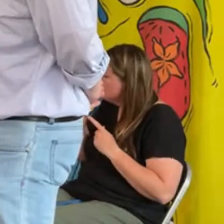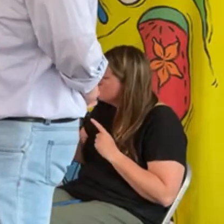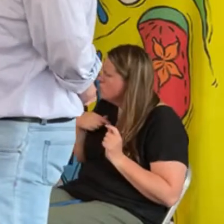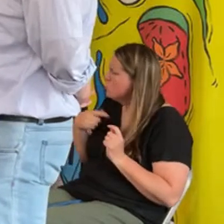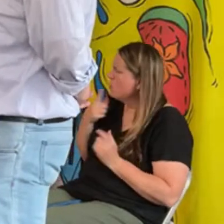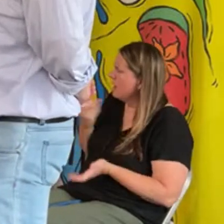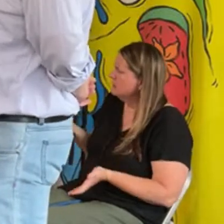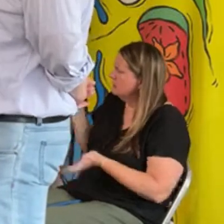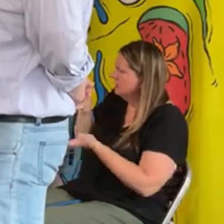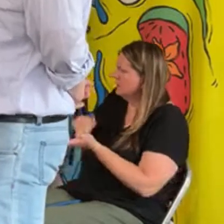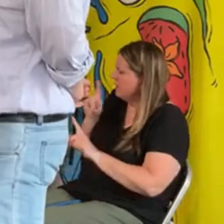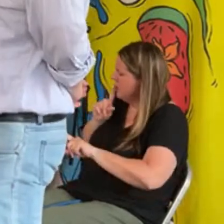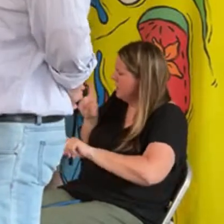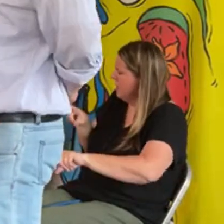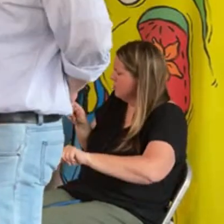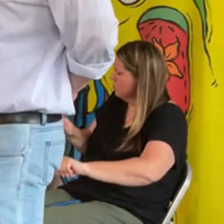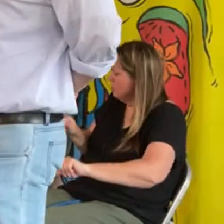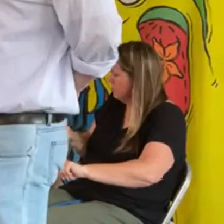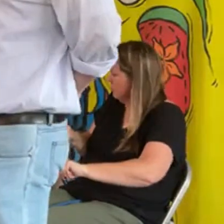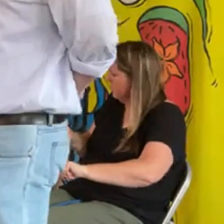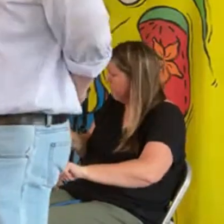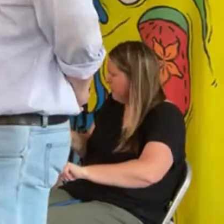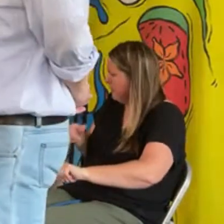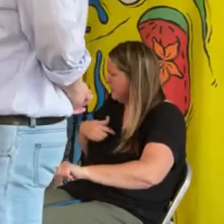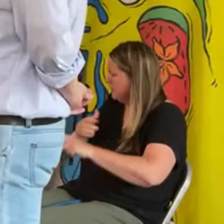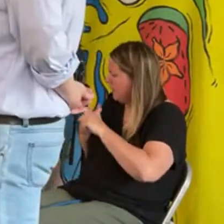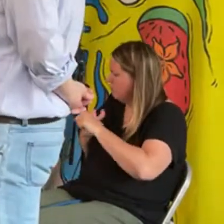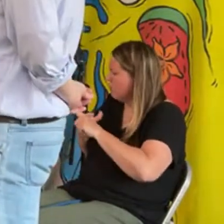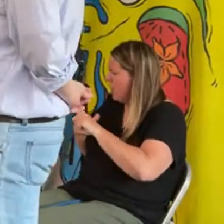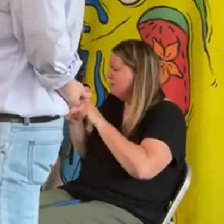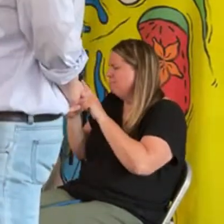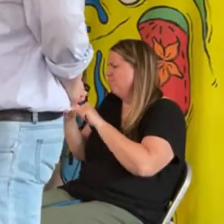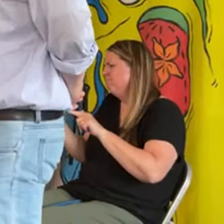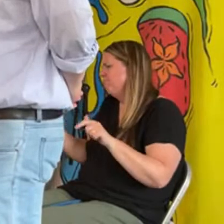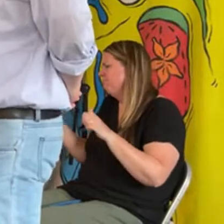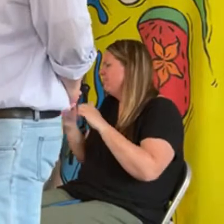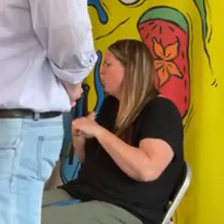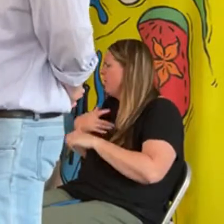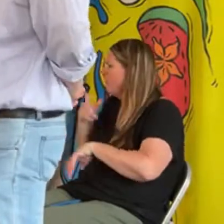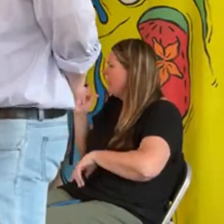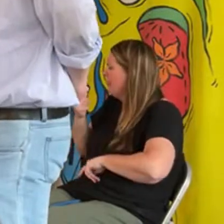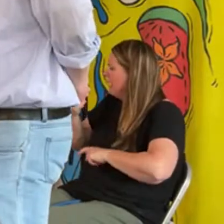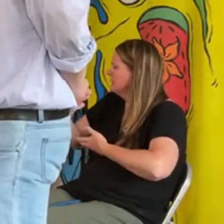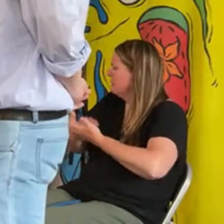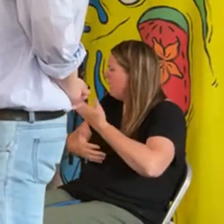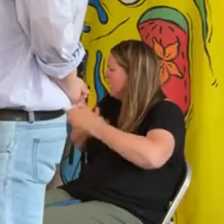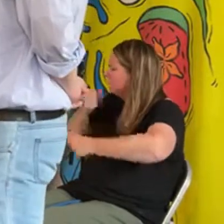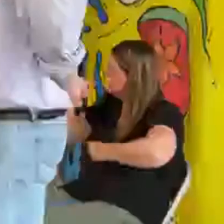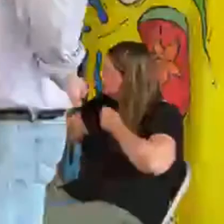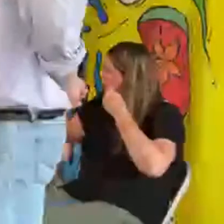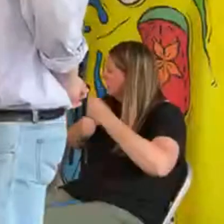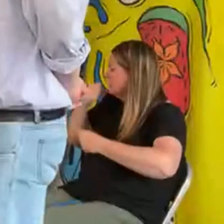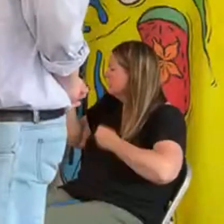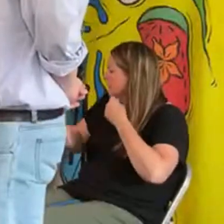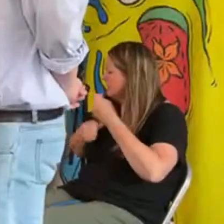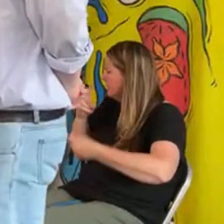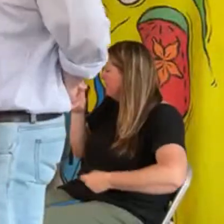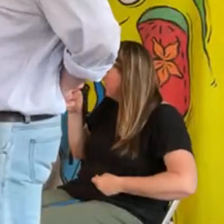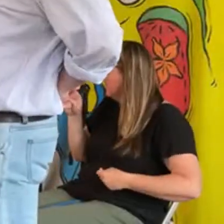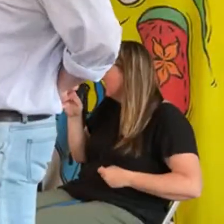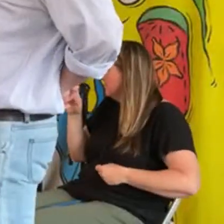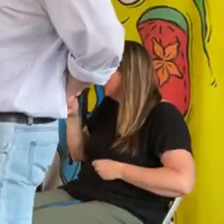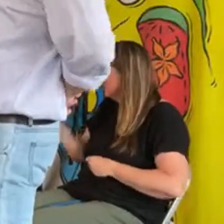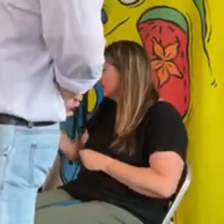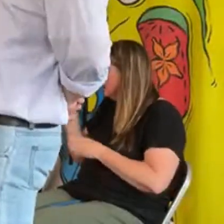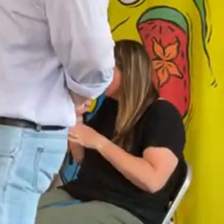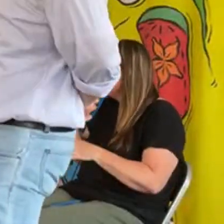I stand answerable. I ran, etc., with my legs and my hands, etc. I ran down the bus and got